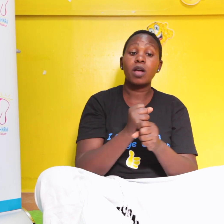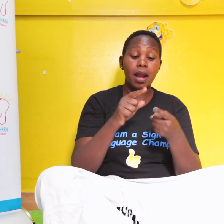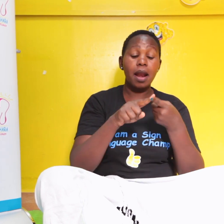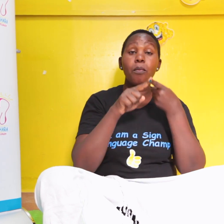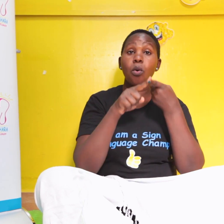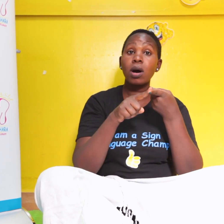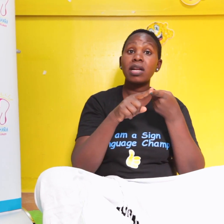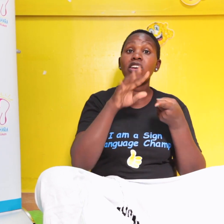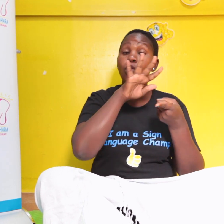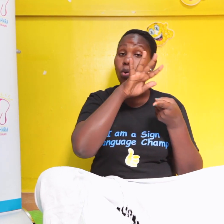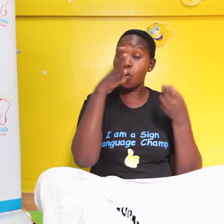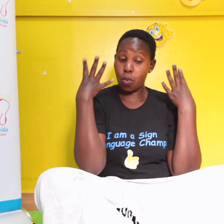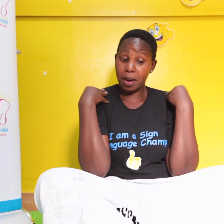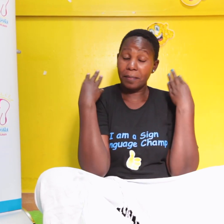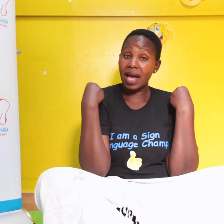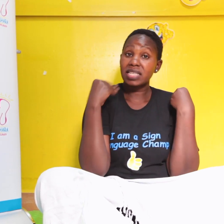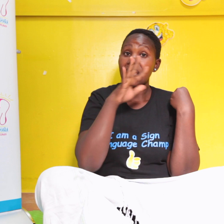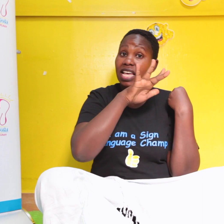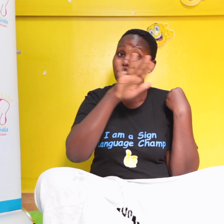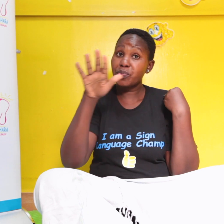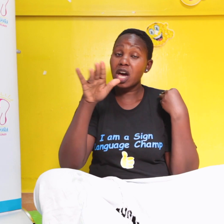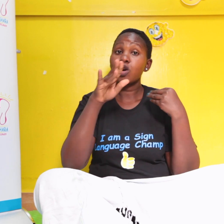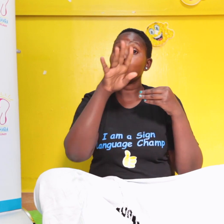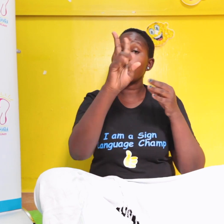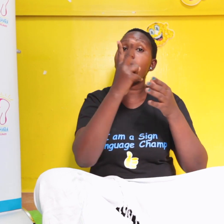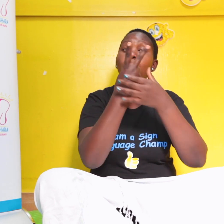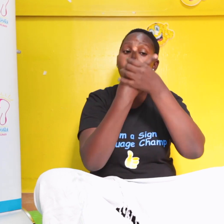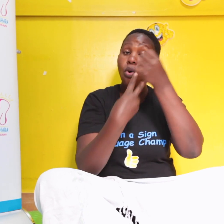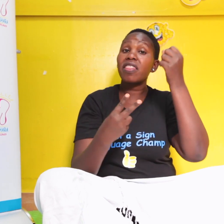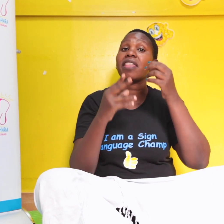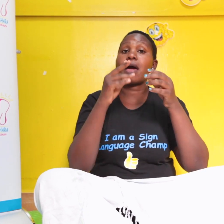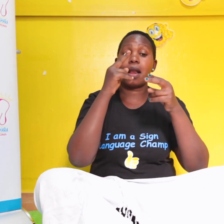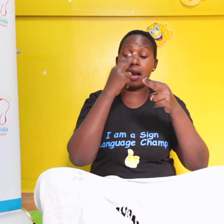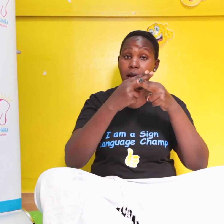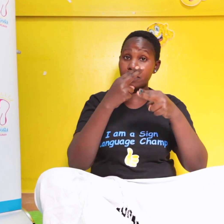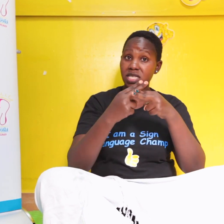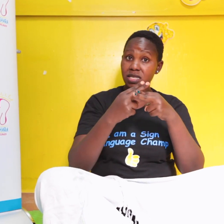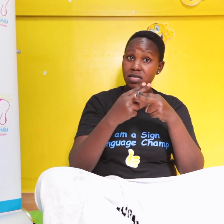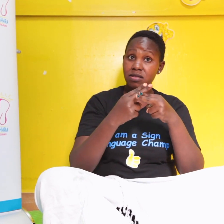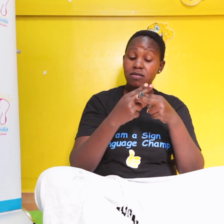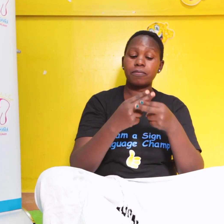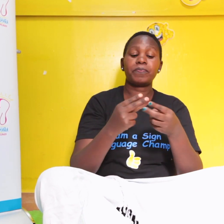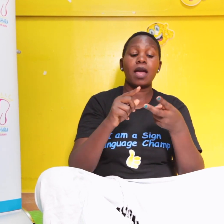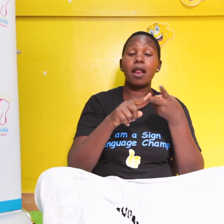Number 1, practice to spell both your names. Number